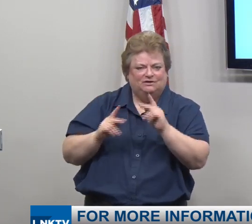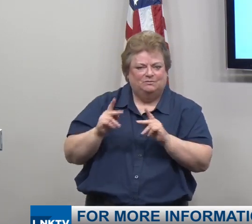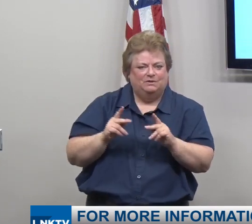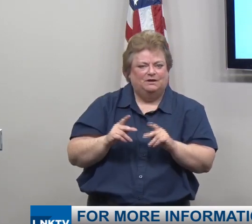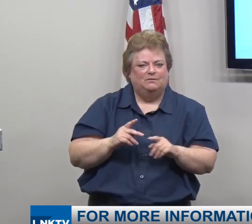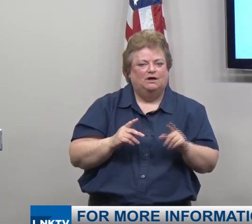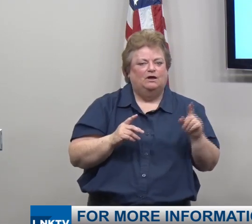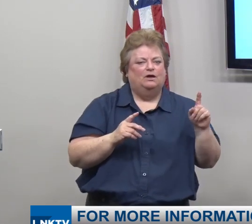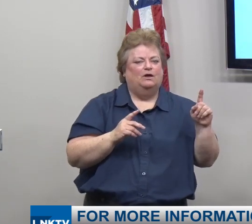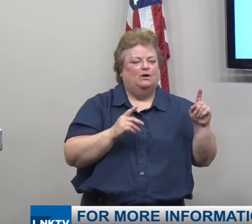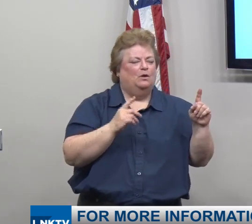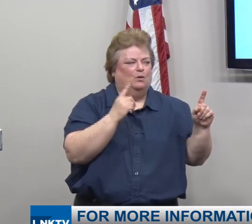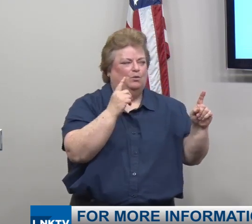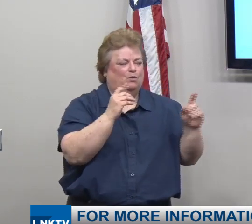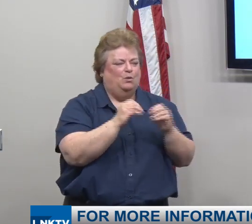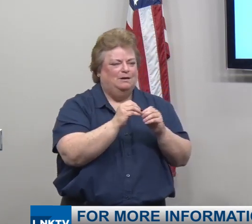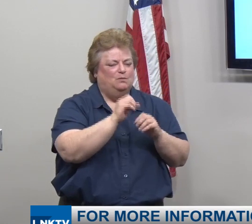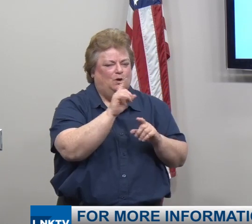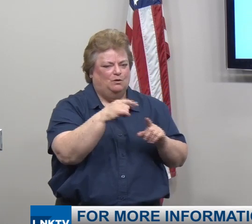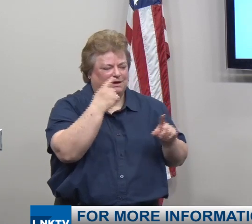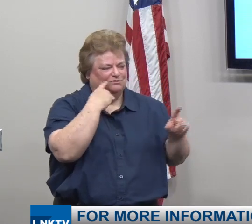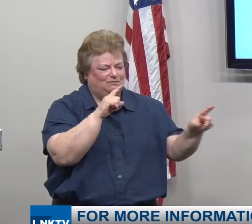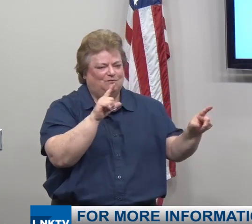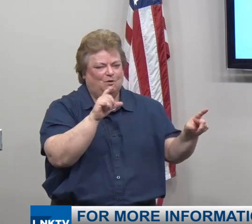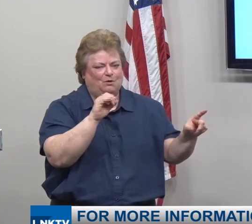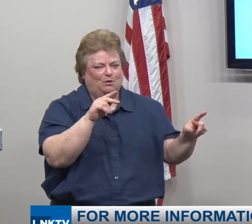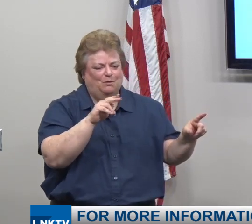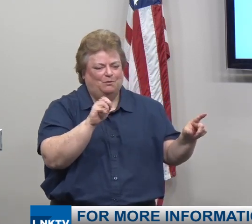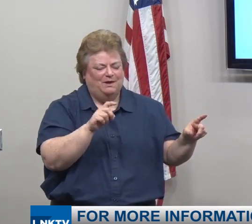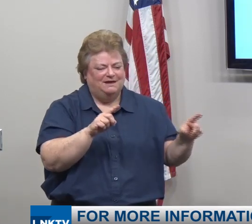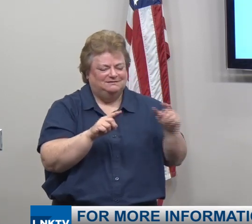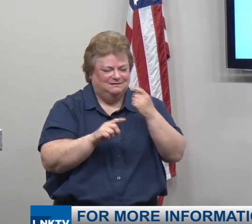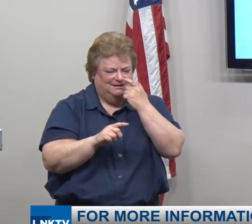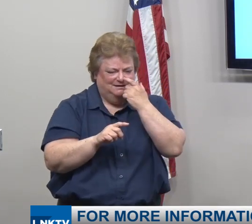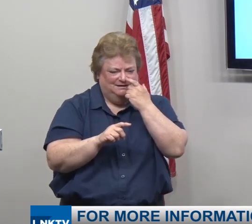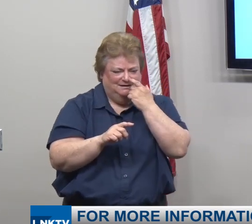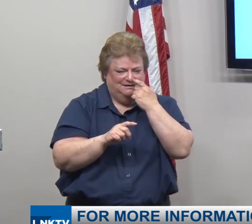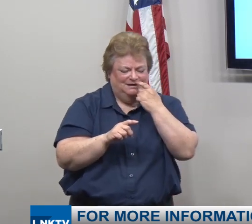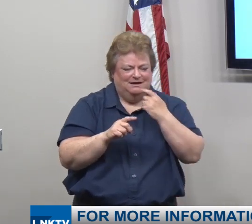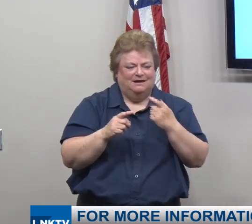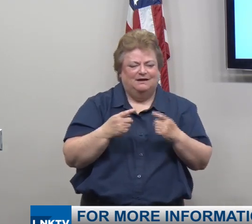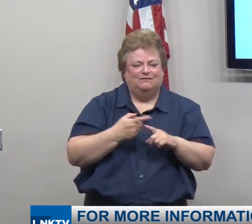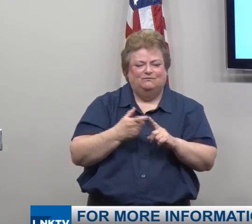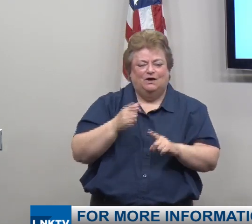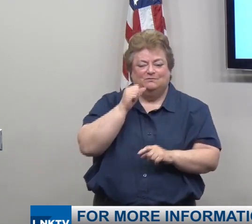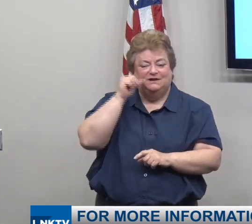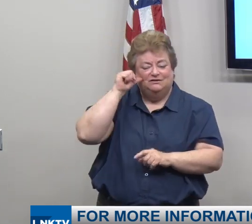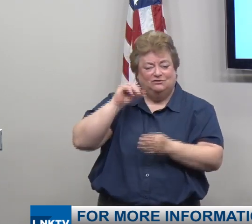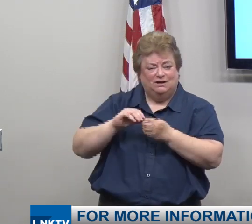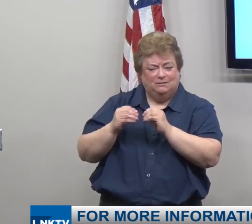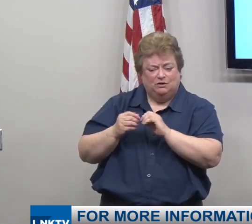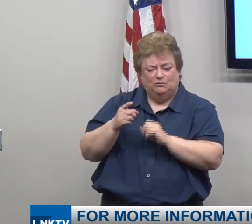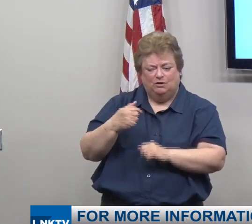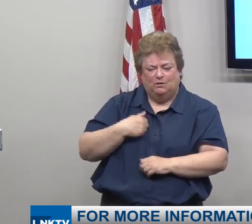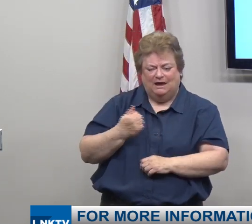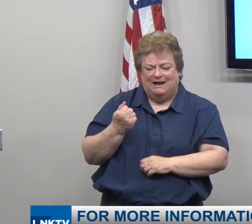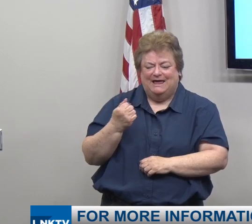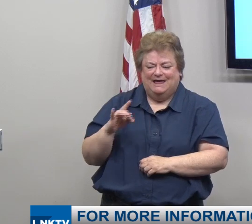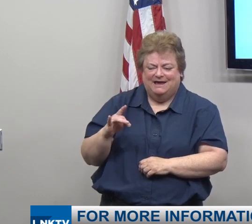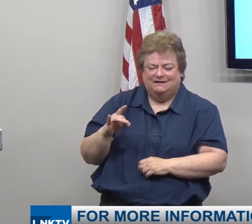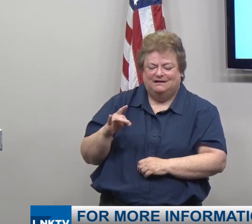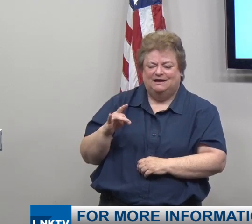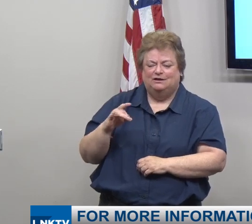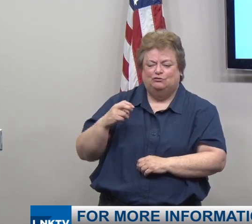Director Lopez, one more question for you as well. Just going off of yesterday's numbers, I know there were 18